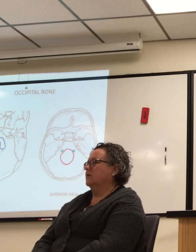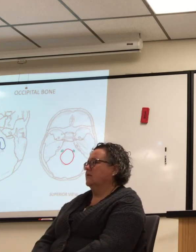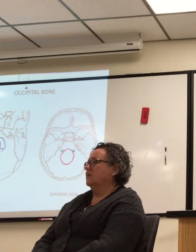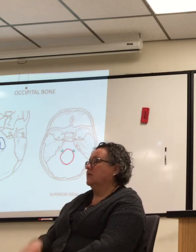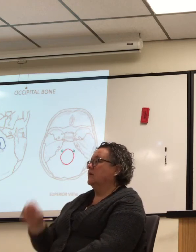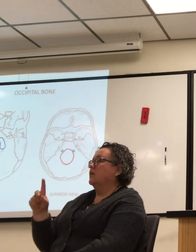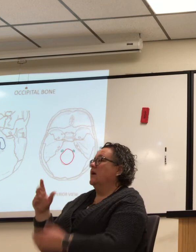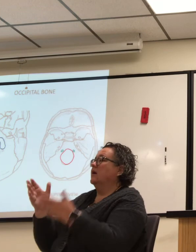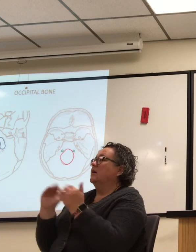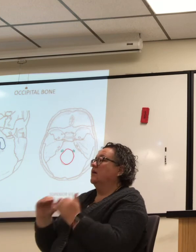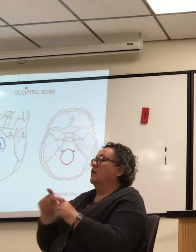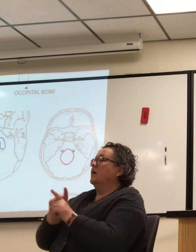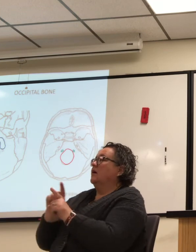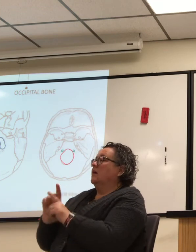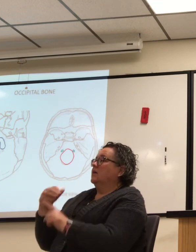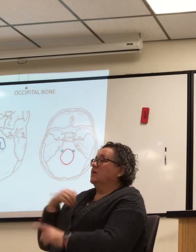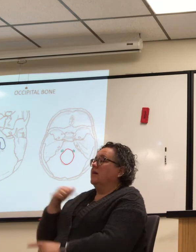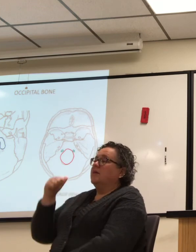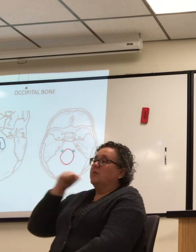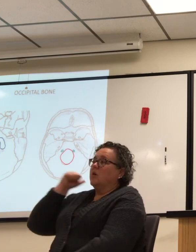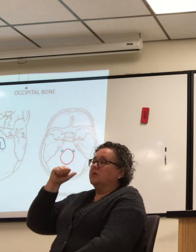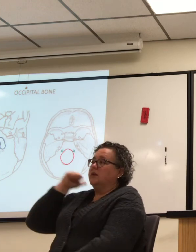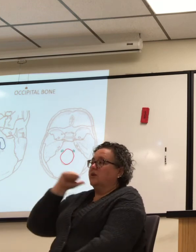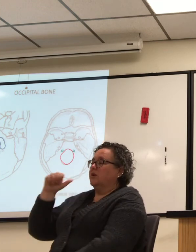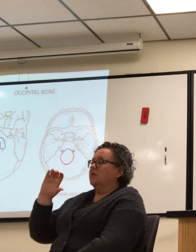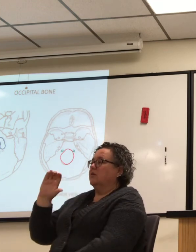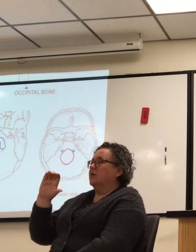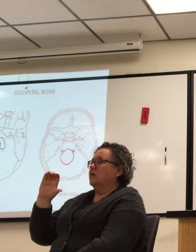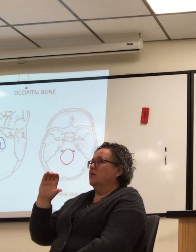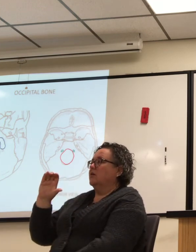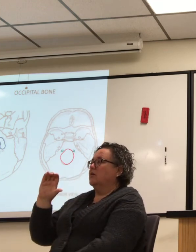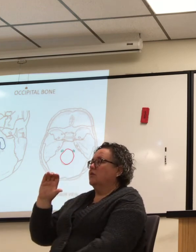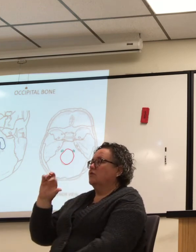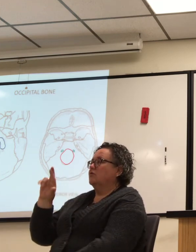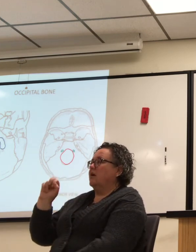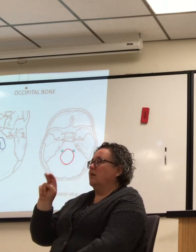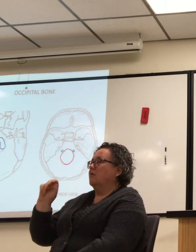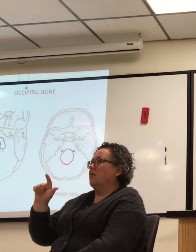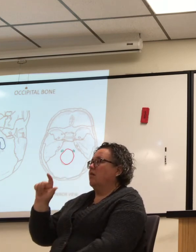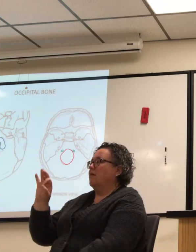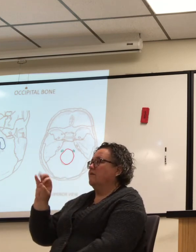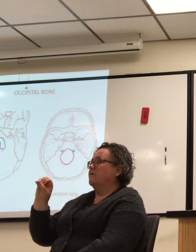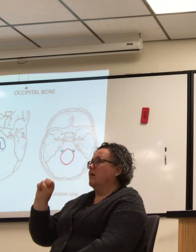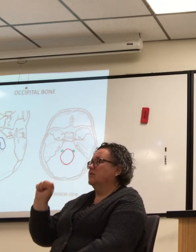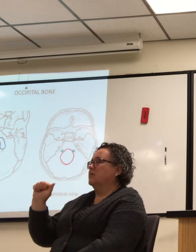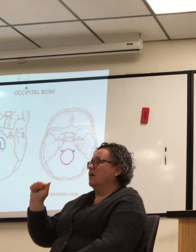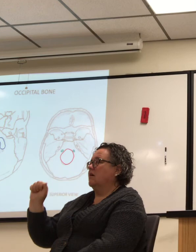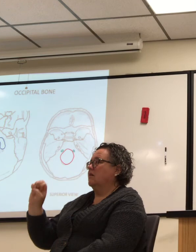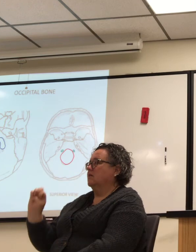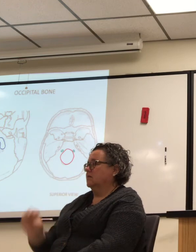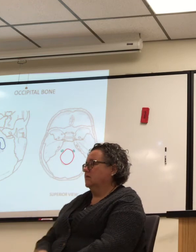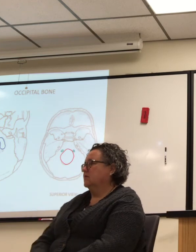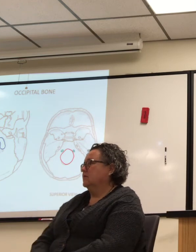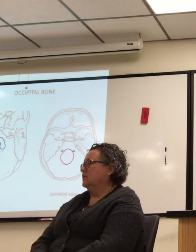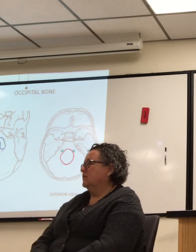Okay, I also have posterior cranial fossa. Posterior cranial fossa.